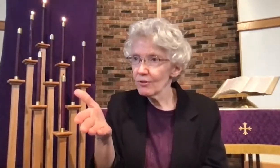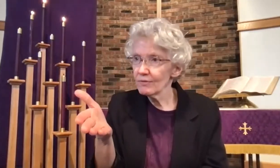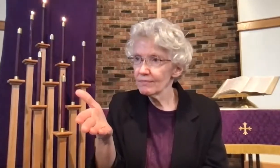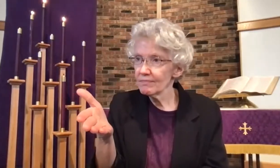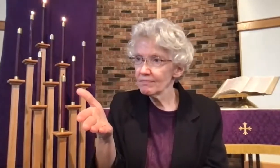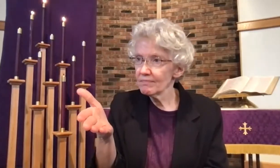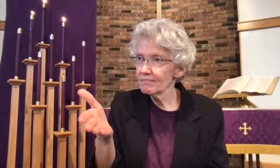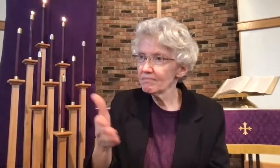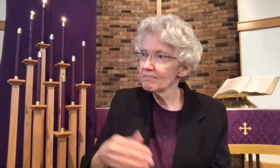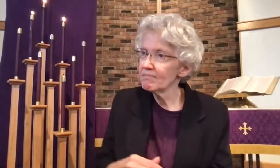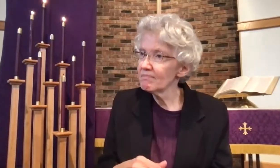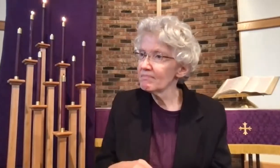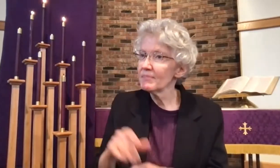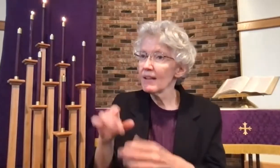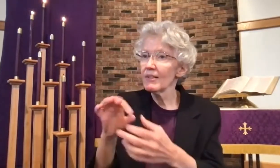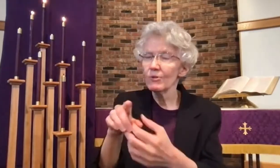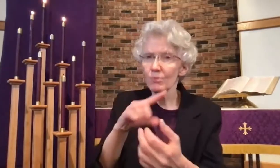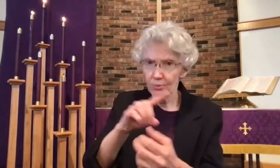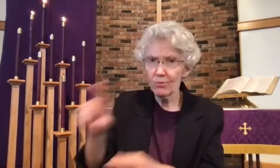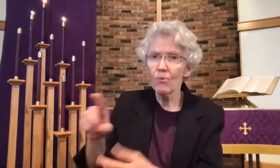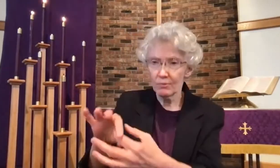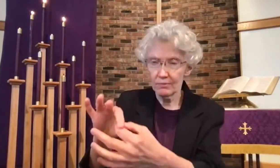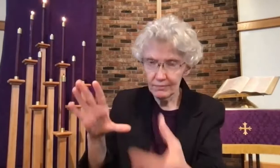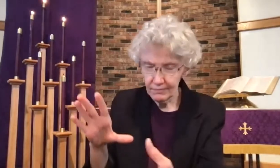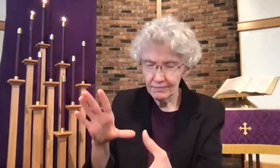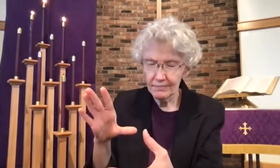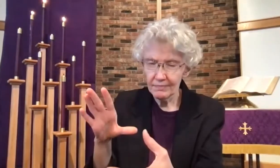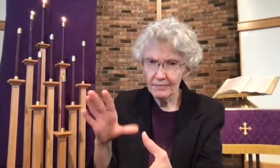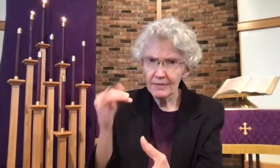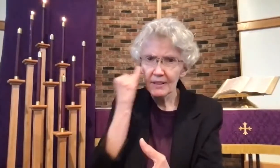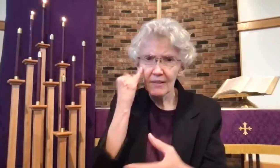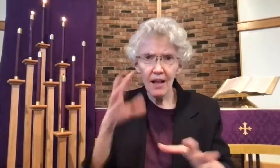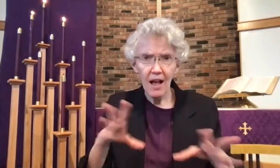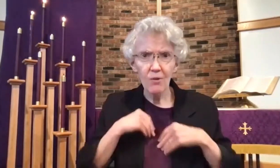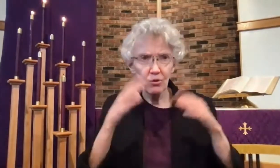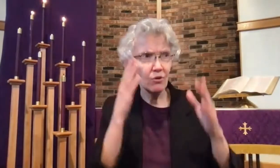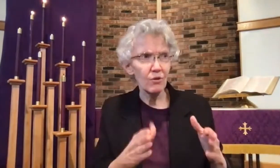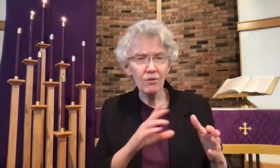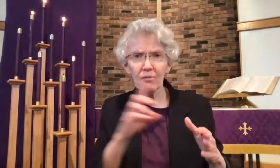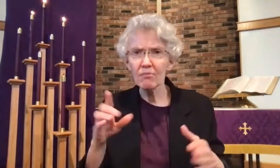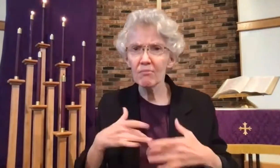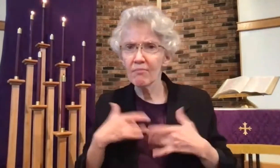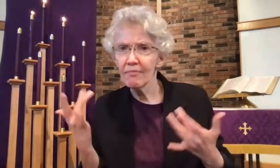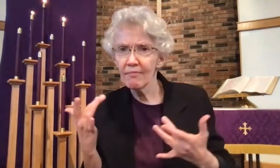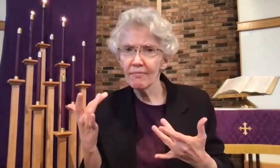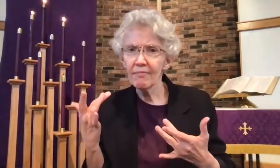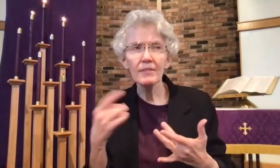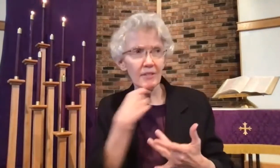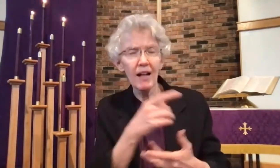When you enter the town, you will find a young donkey tied there that no one has ever